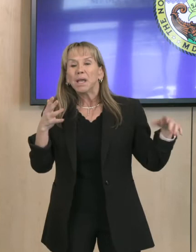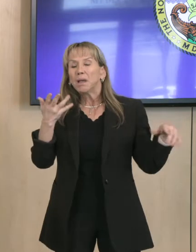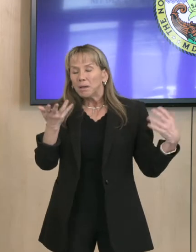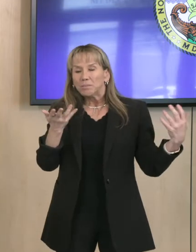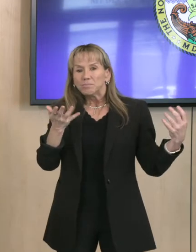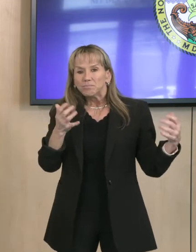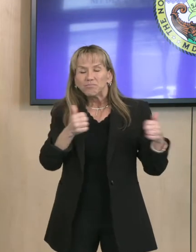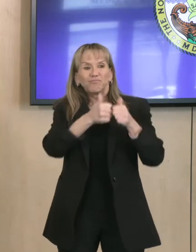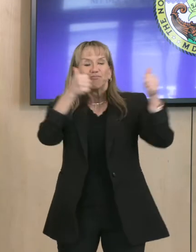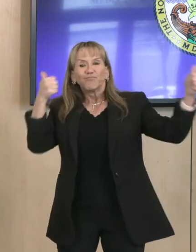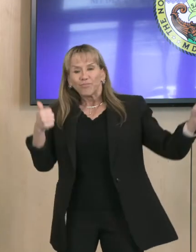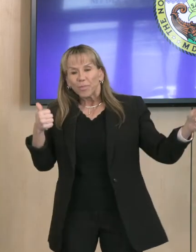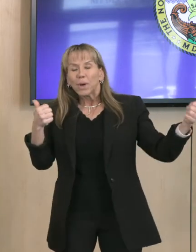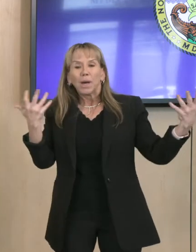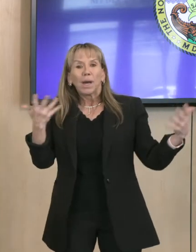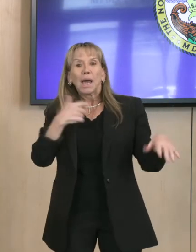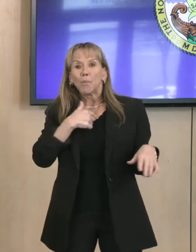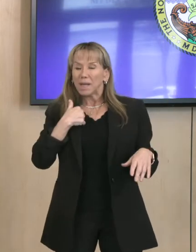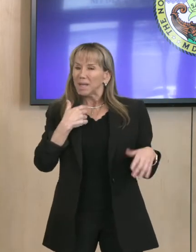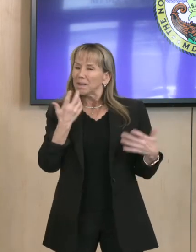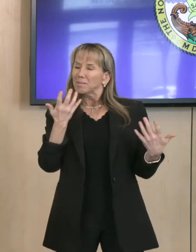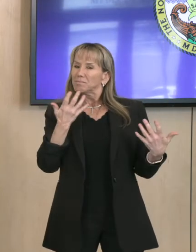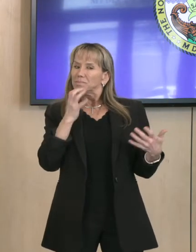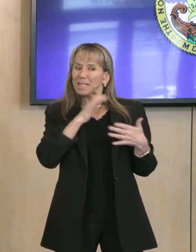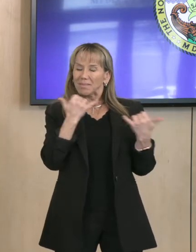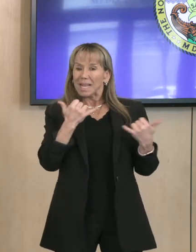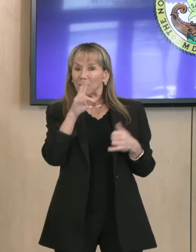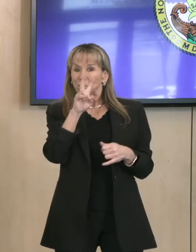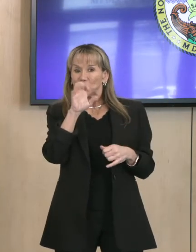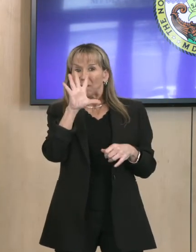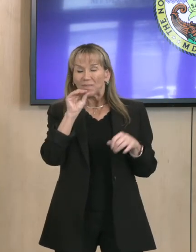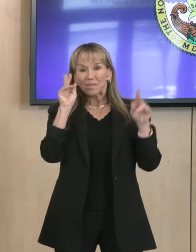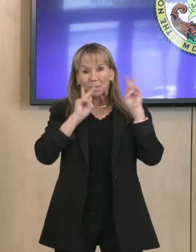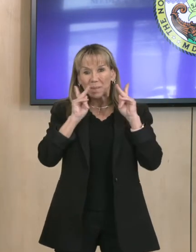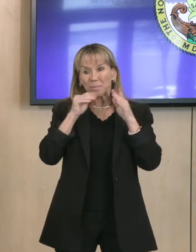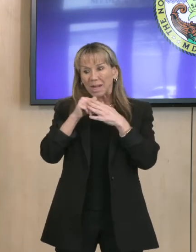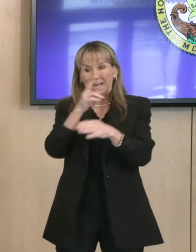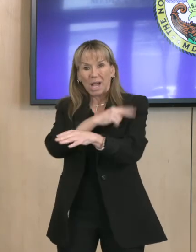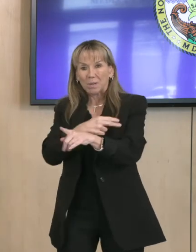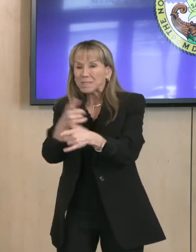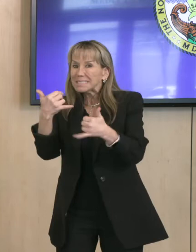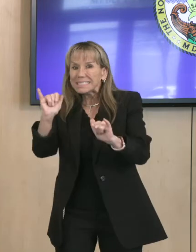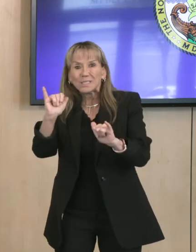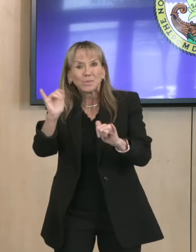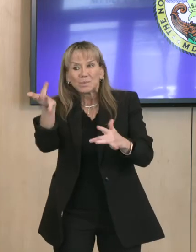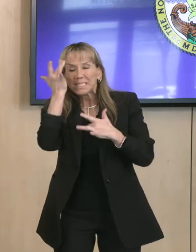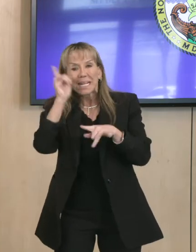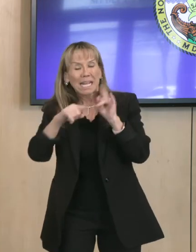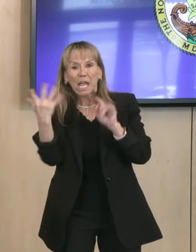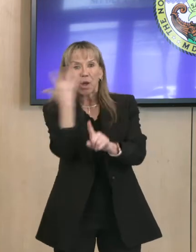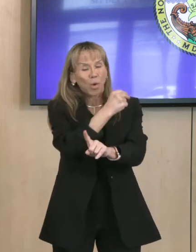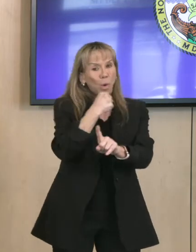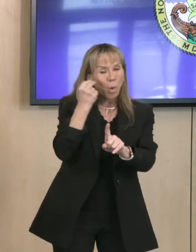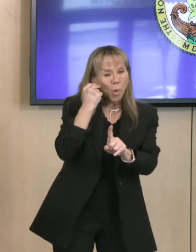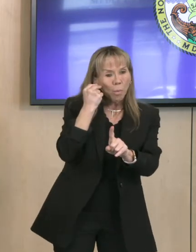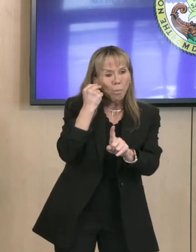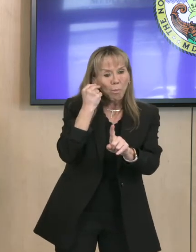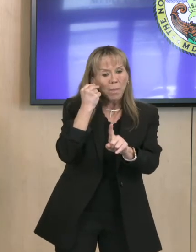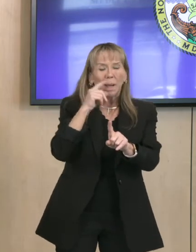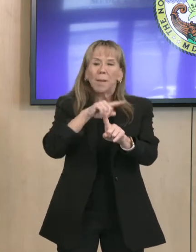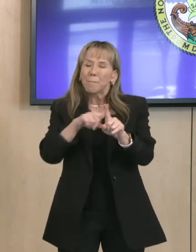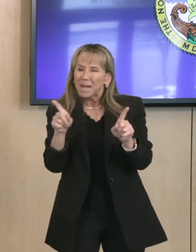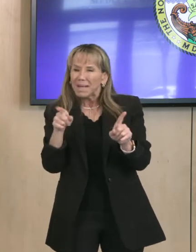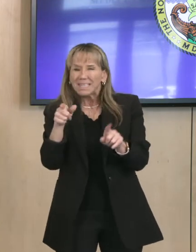perhaps 250 folks who are presently in our hospitals who are too sick to go home, but not sick enough to need to be in the